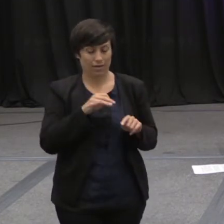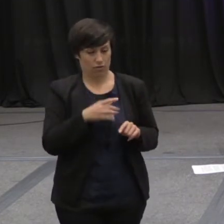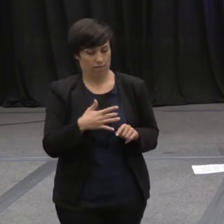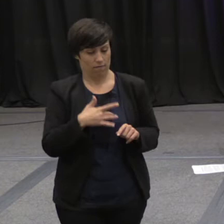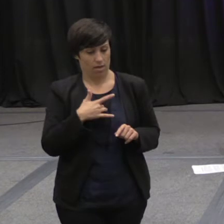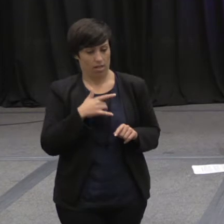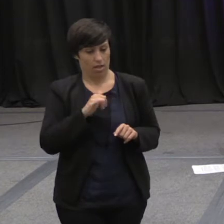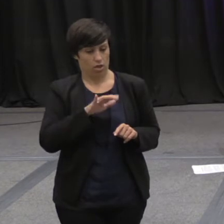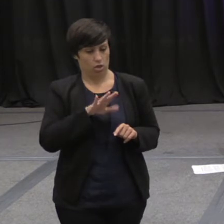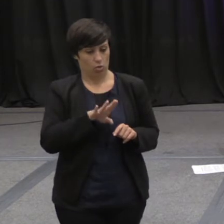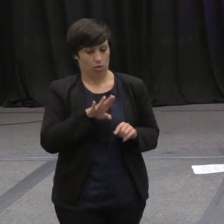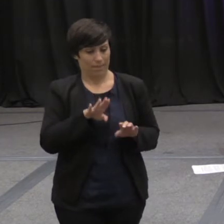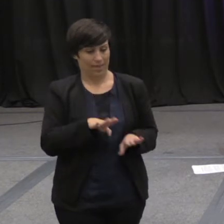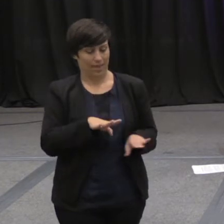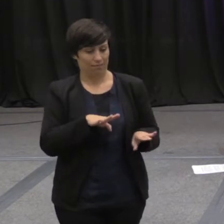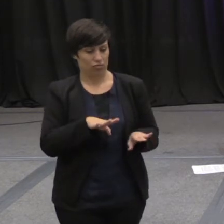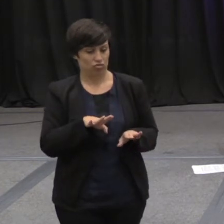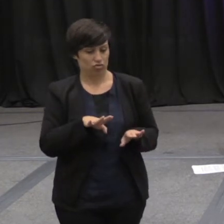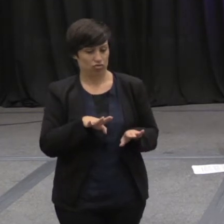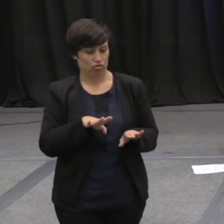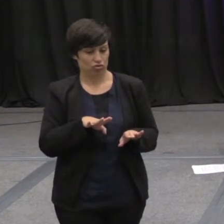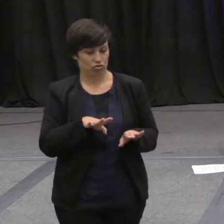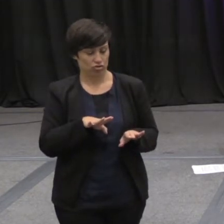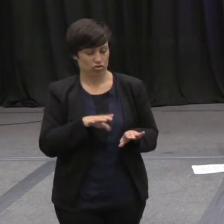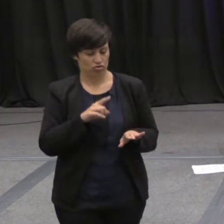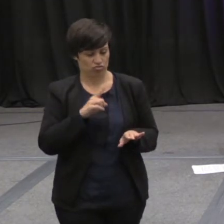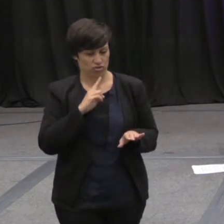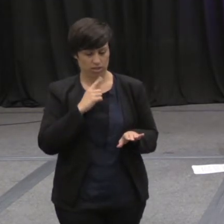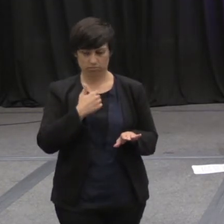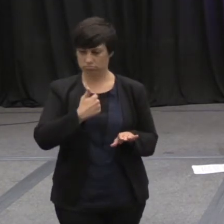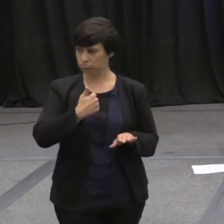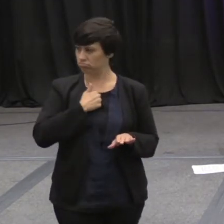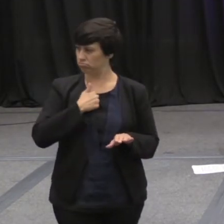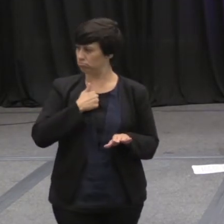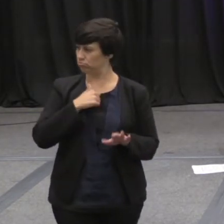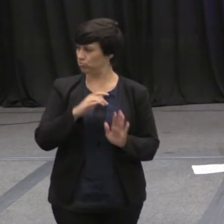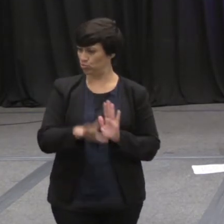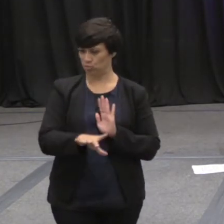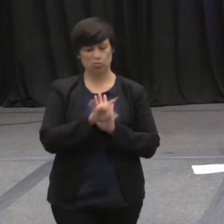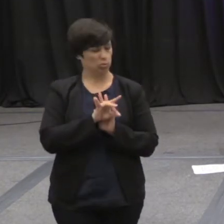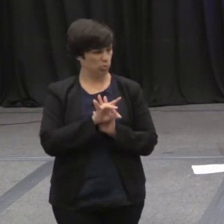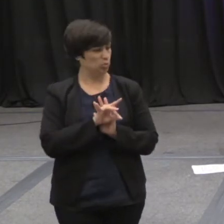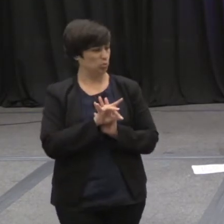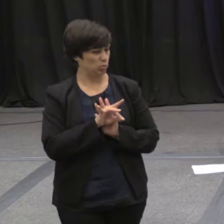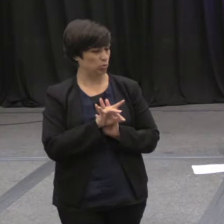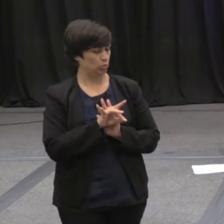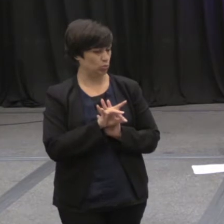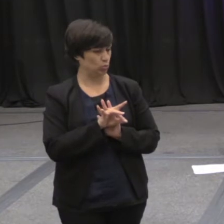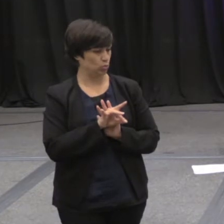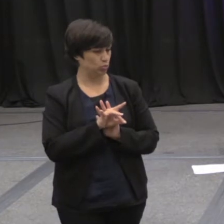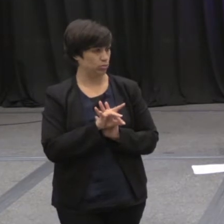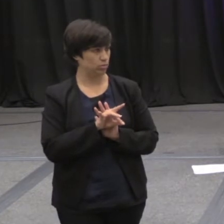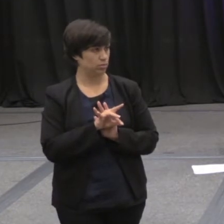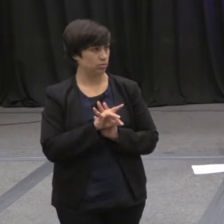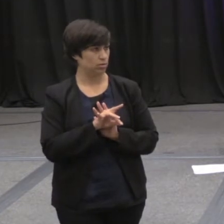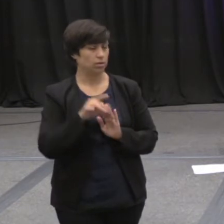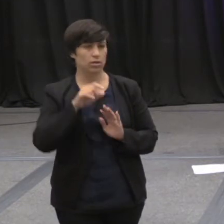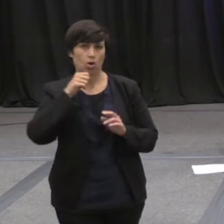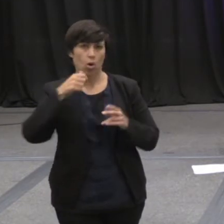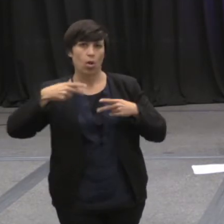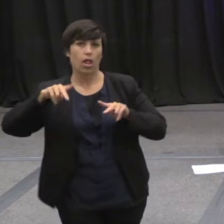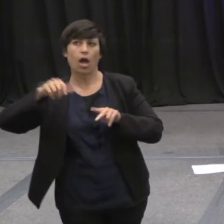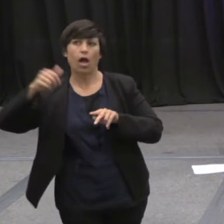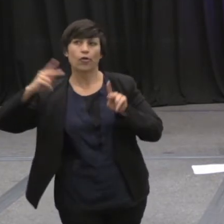your behavior was an authentic choice of your own, don't let anyone tell